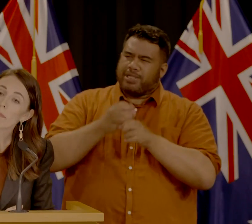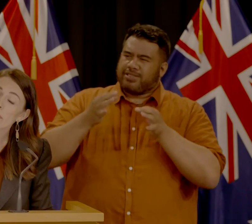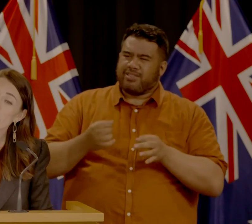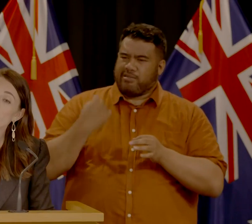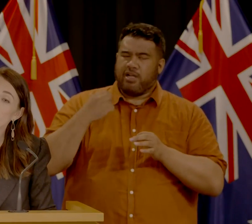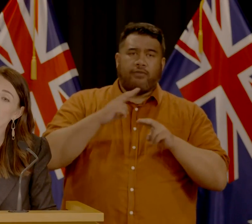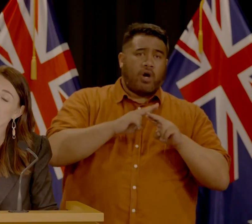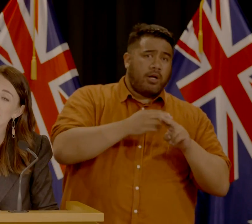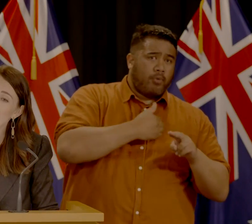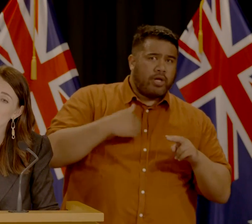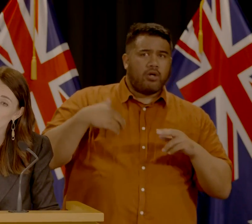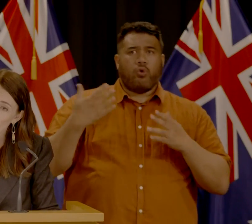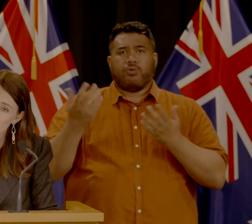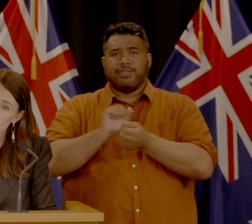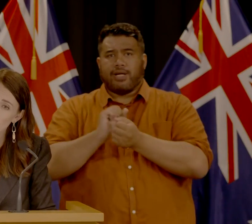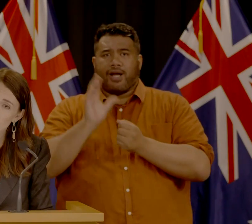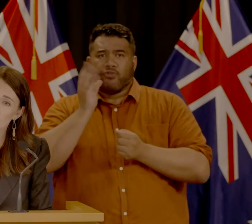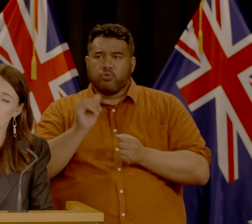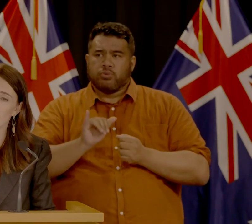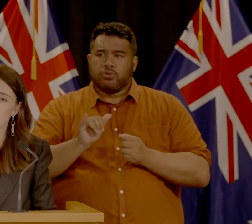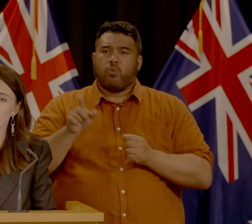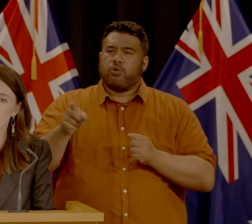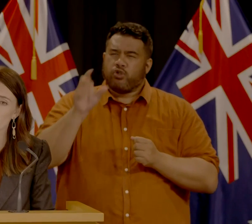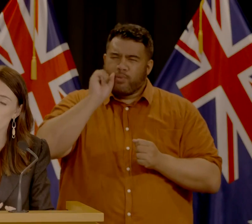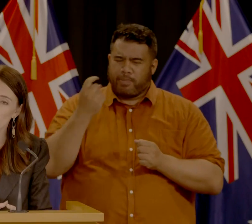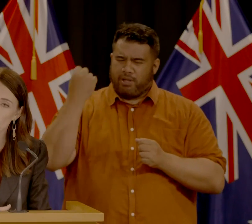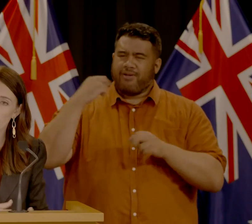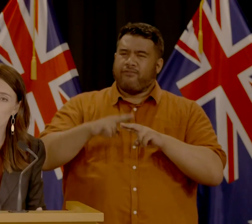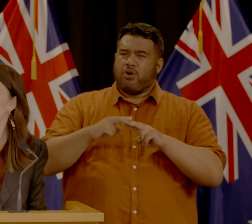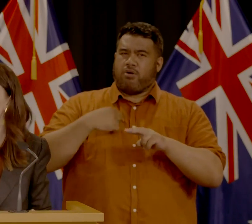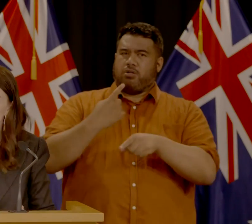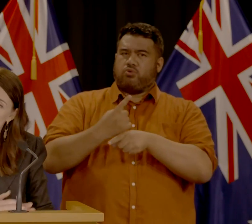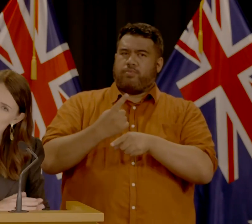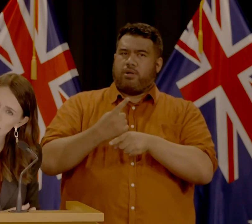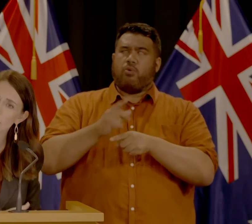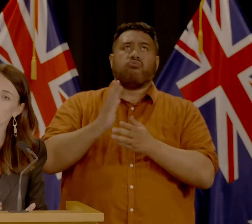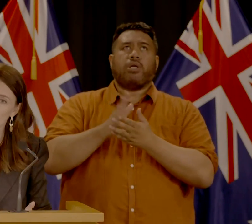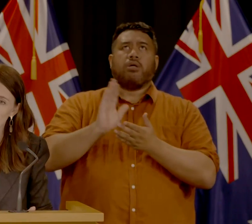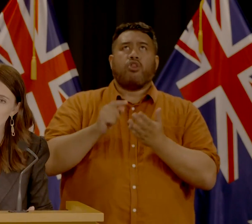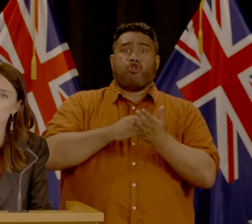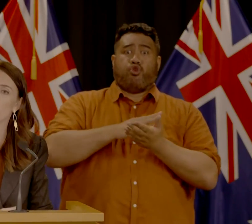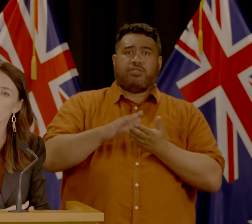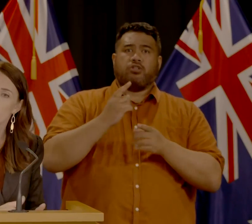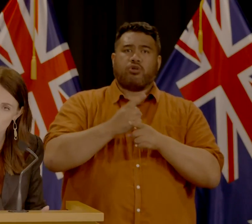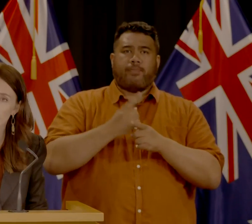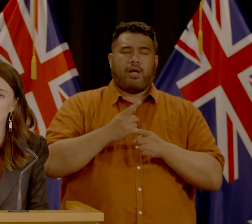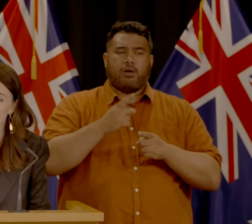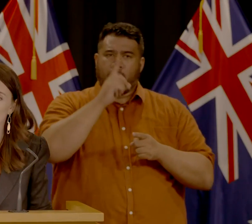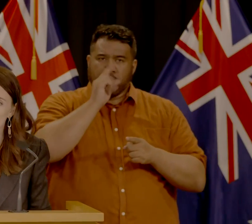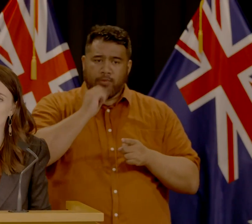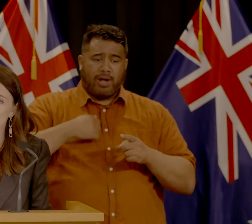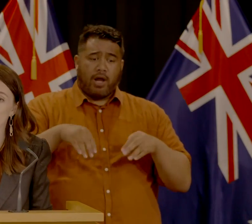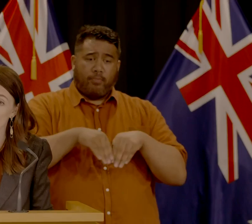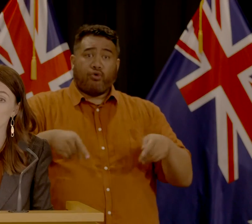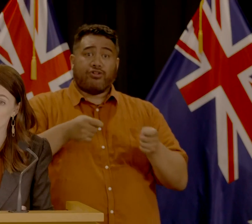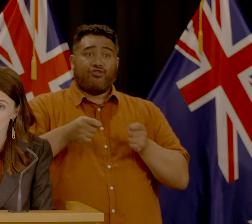You'll remember that on Friday I started talking about the fact that we were looking, in fact on Thursday, broadening. So we knew that we need to